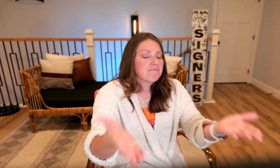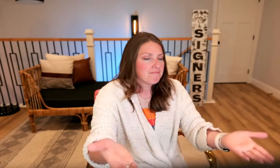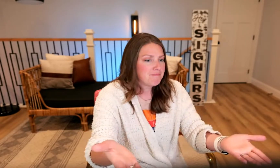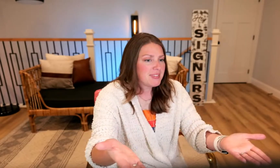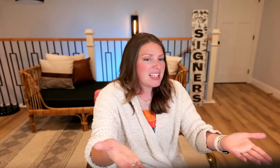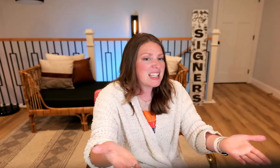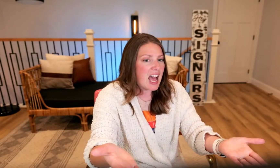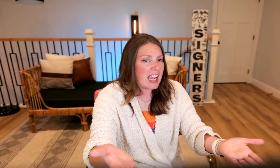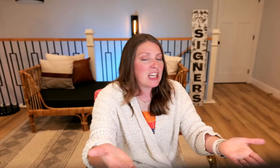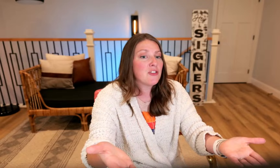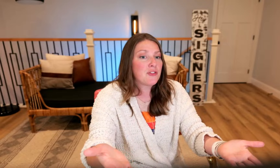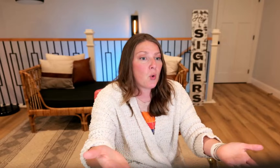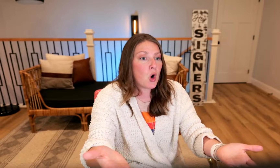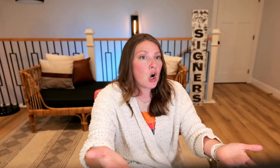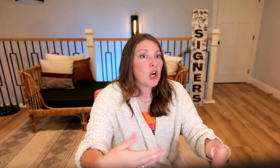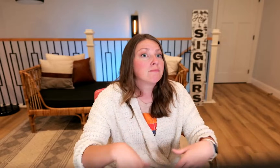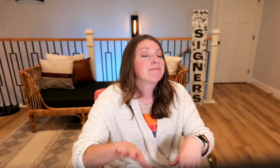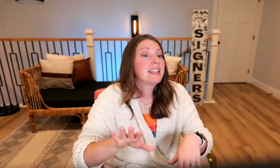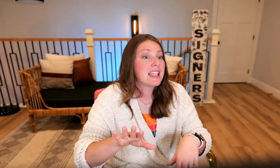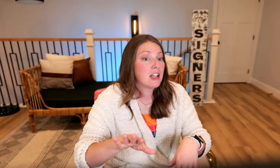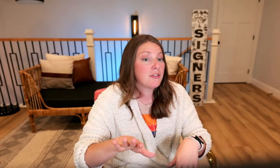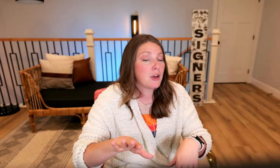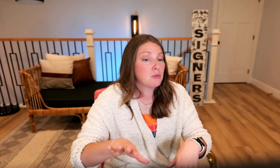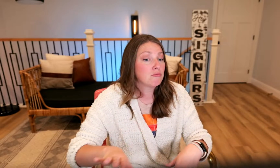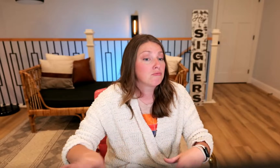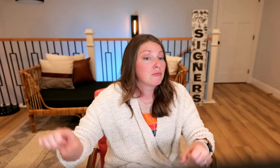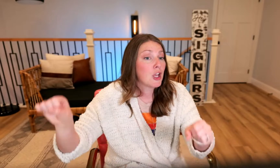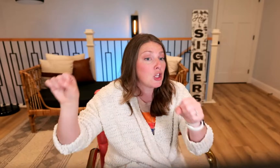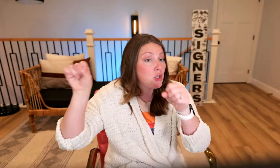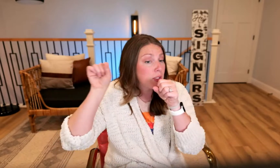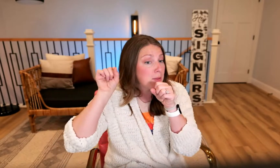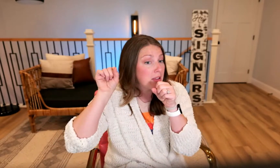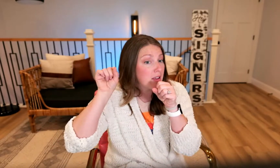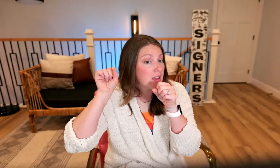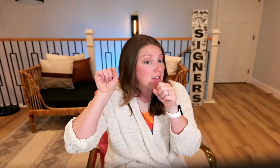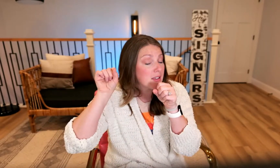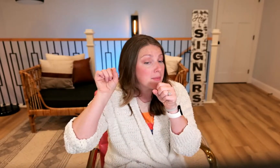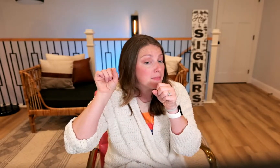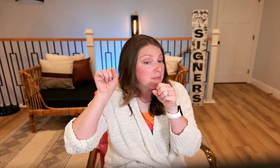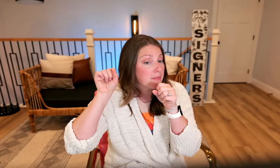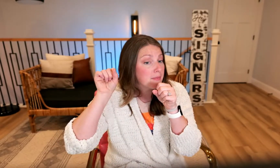The sign for telephone used to be like this.